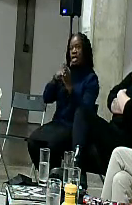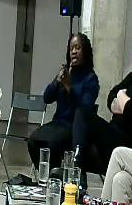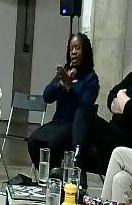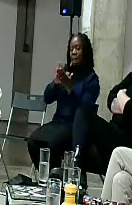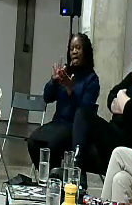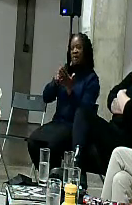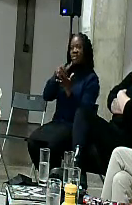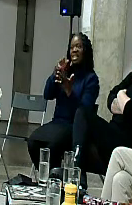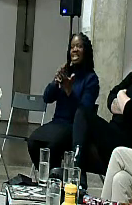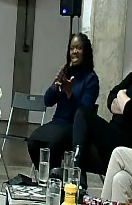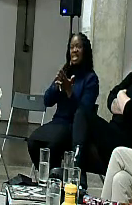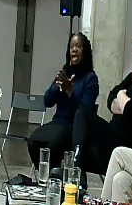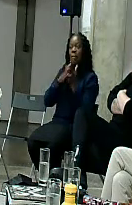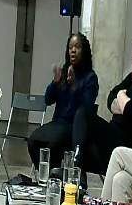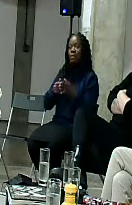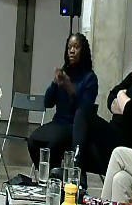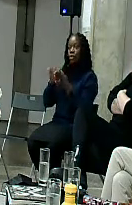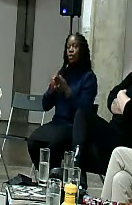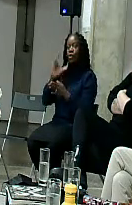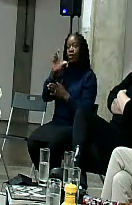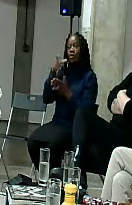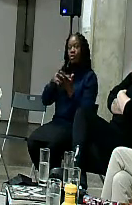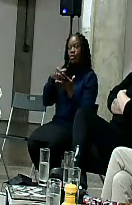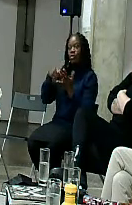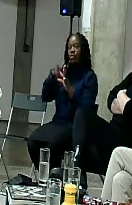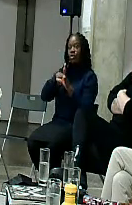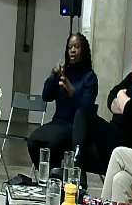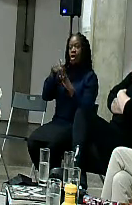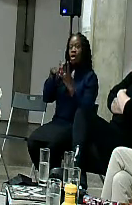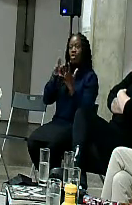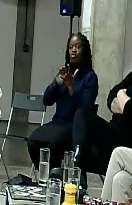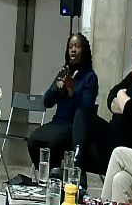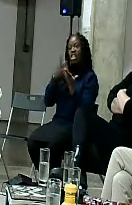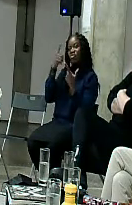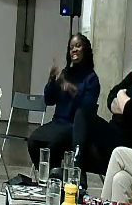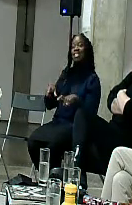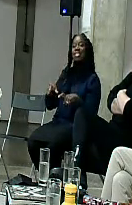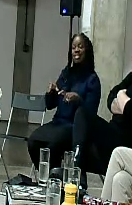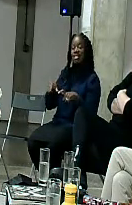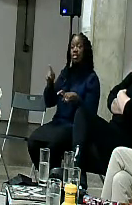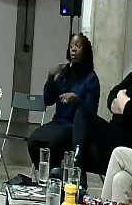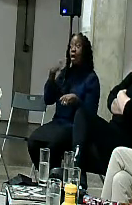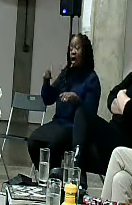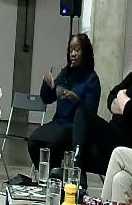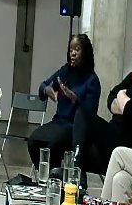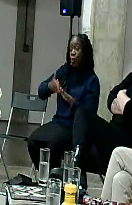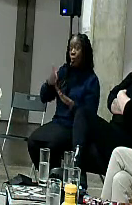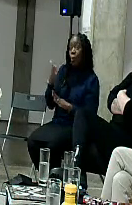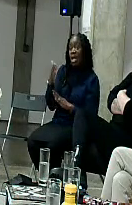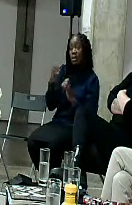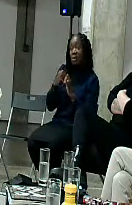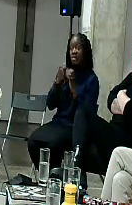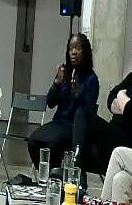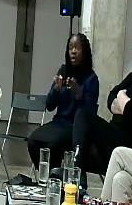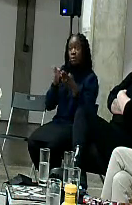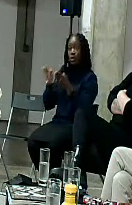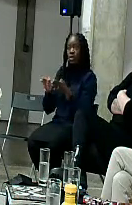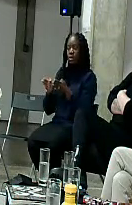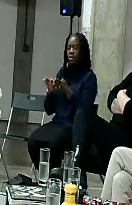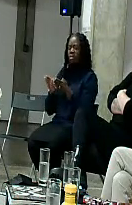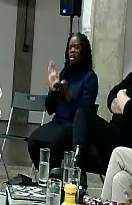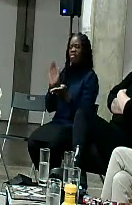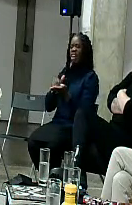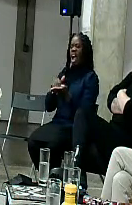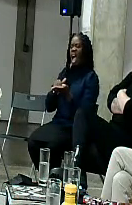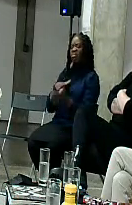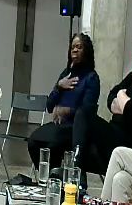the hospital for Croydon residents. So we took him there in the afternoon, and I didn't like it. When I